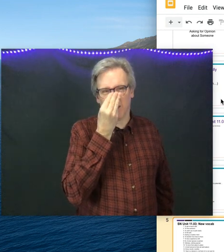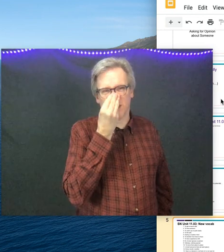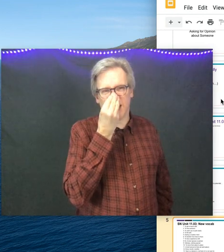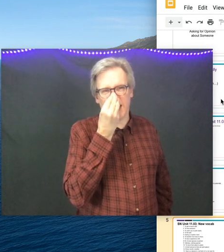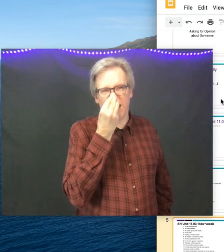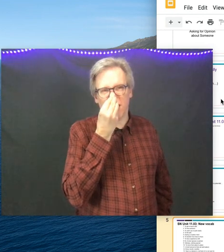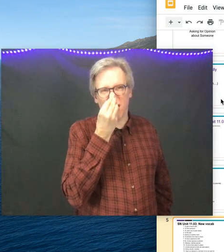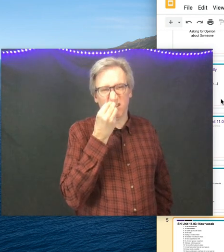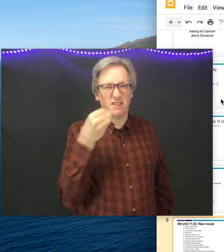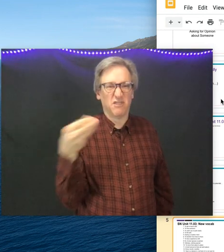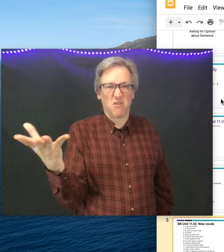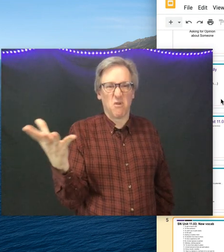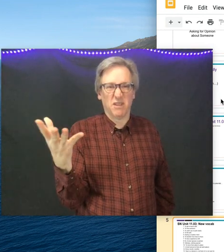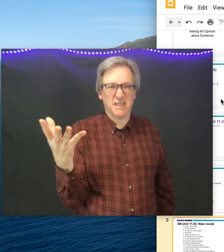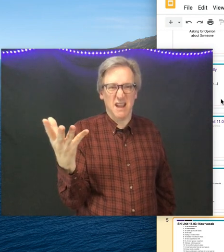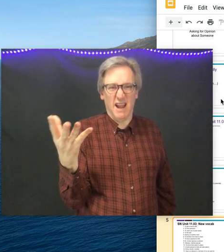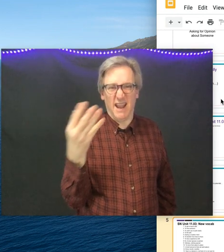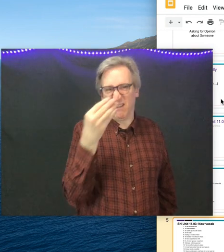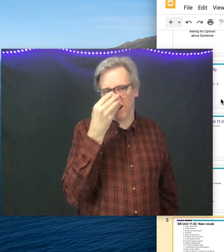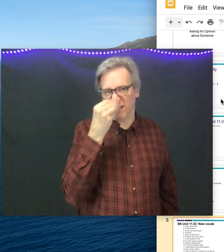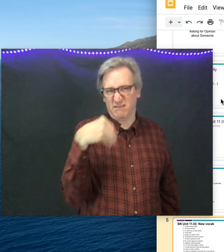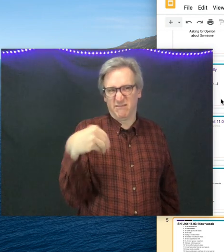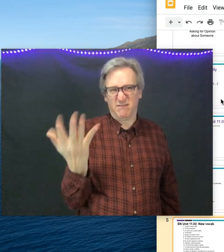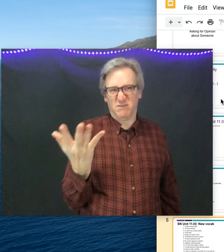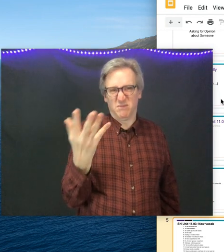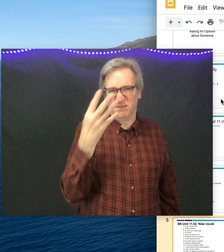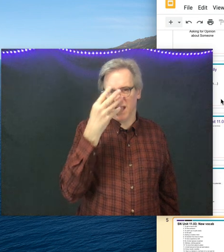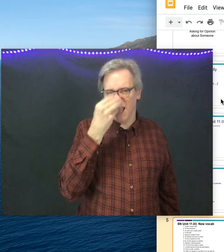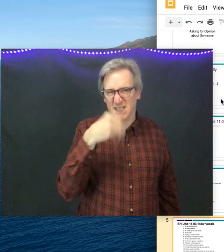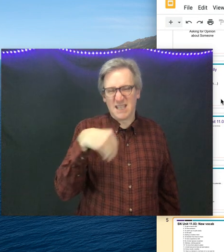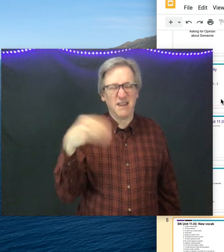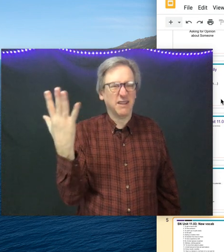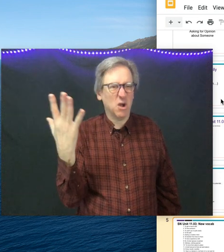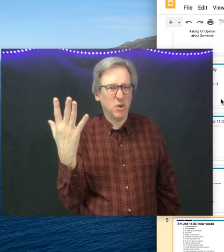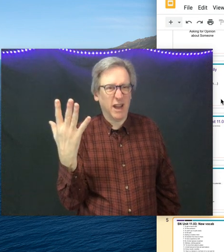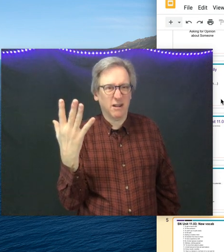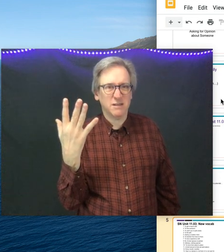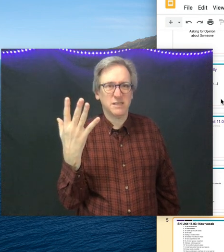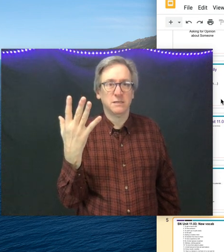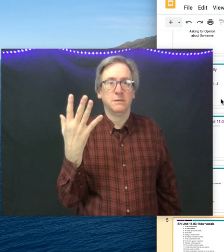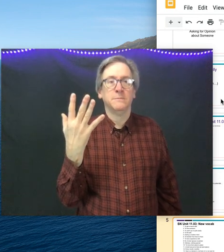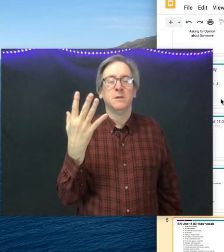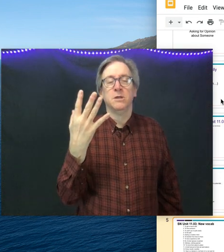Like you're taking your nose and throwing the snot at it, right? Kind of like a who